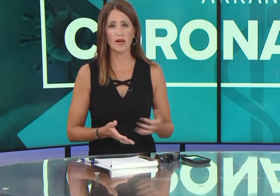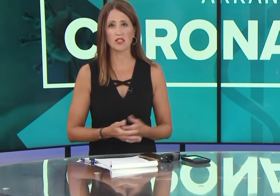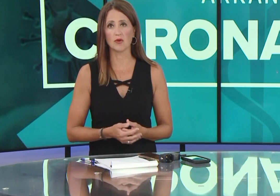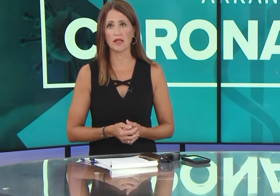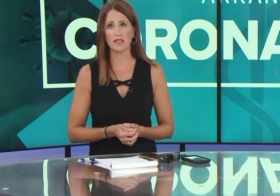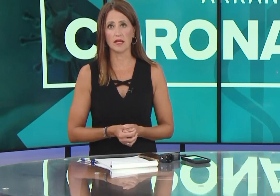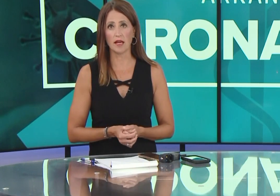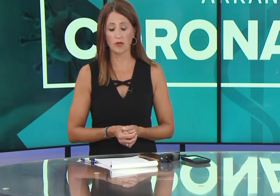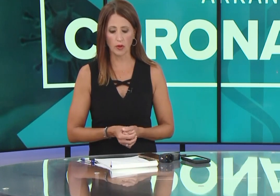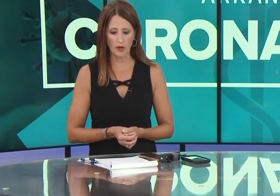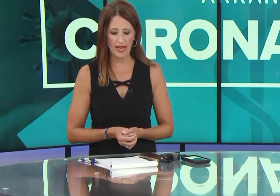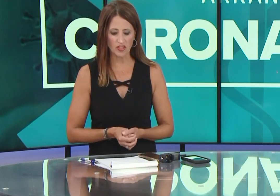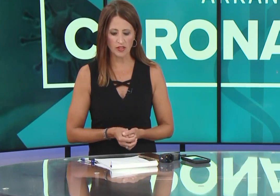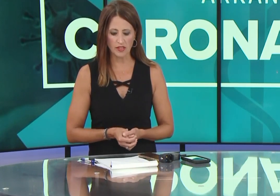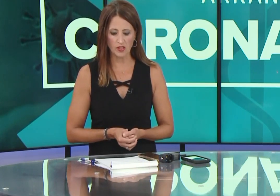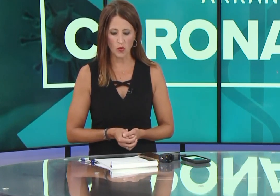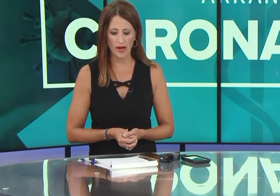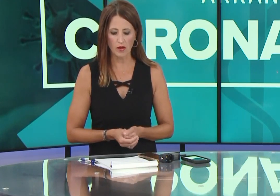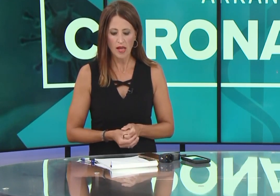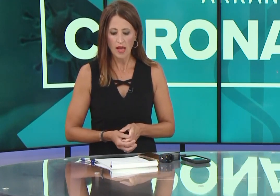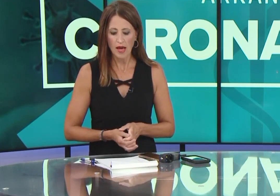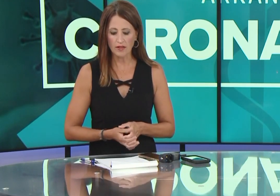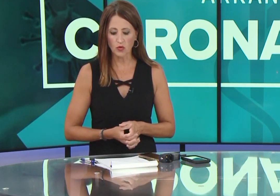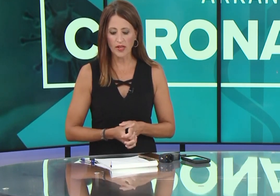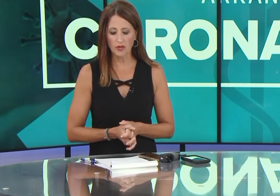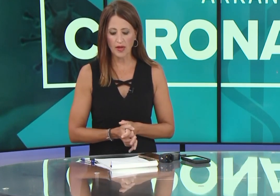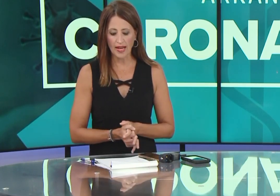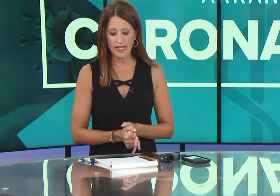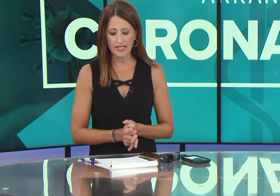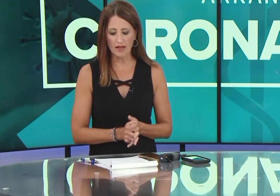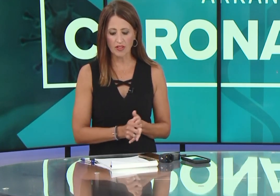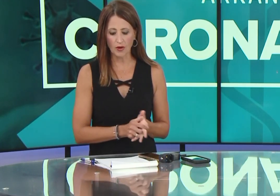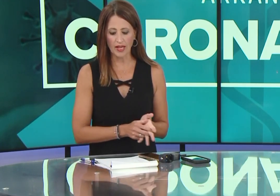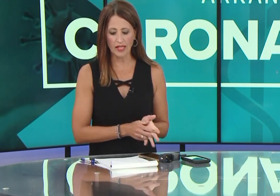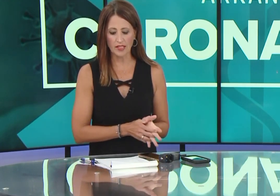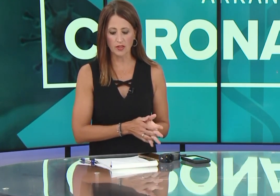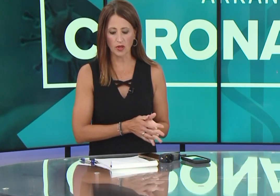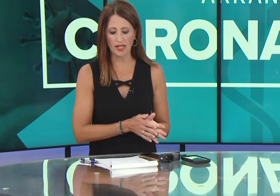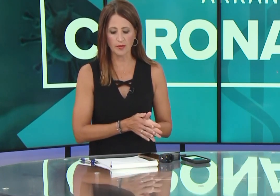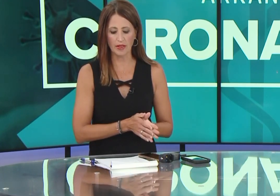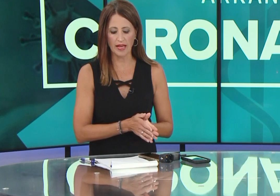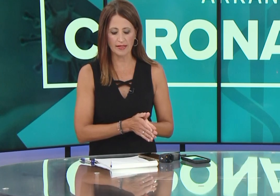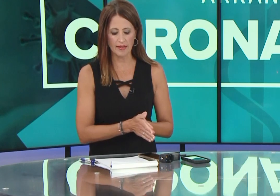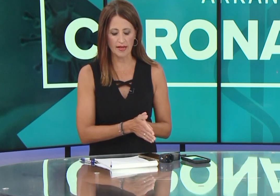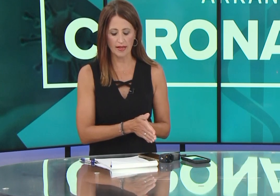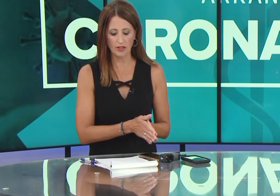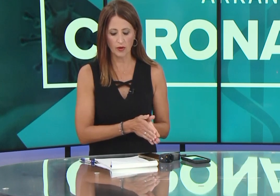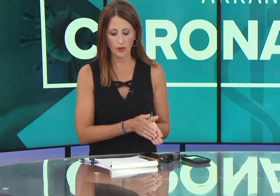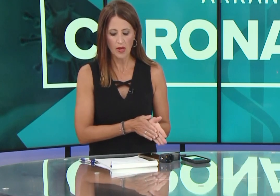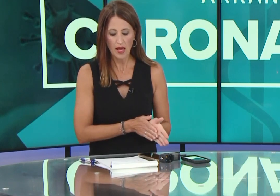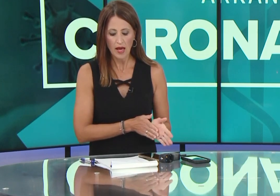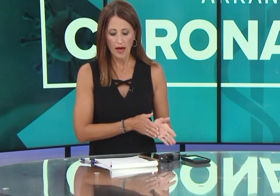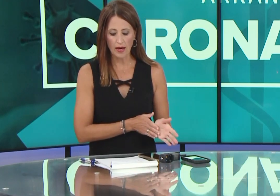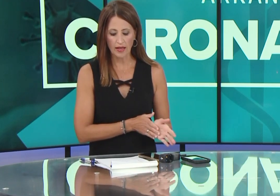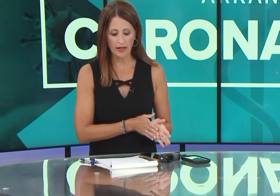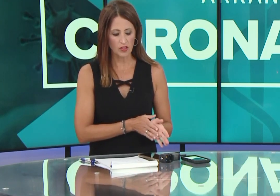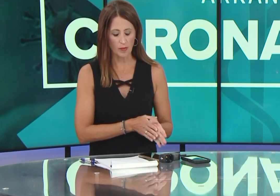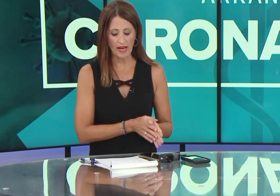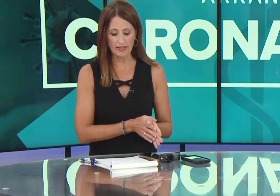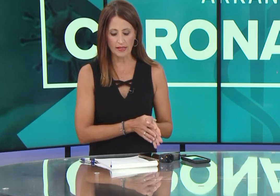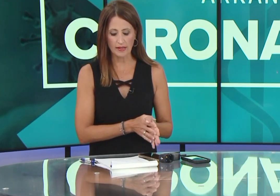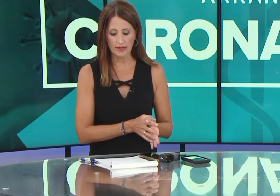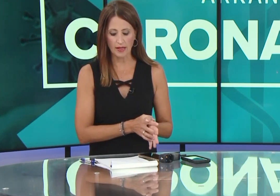occupancy at restaurants and other locations as well. 387 Arkansans are hospitalized, and the death toll